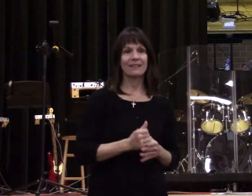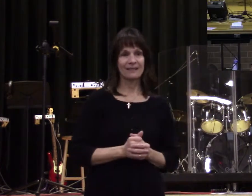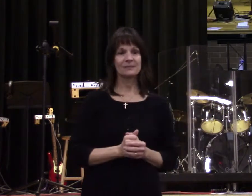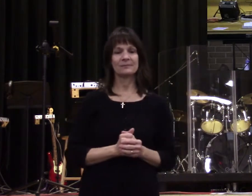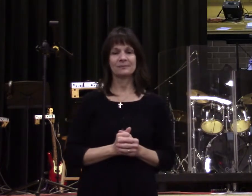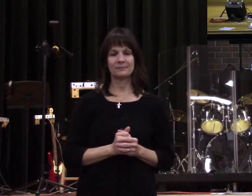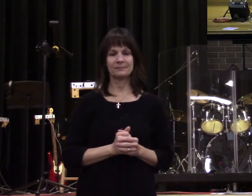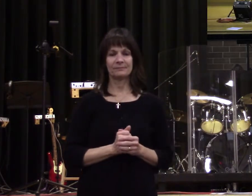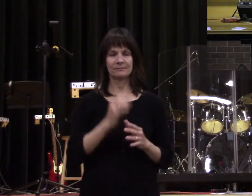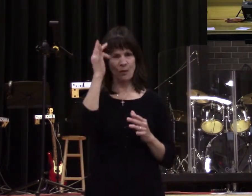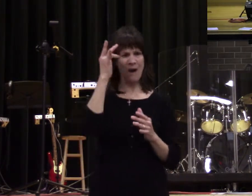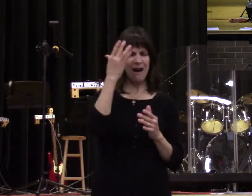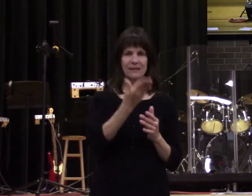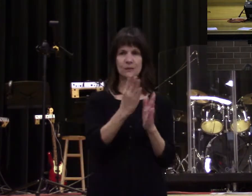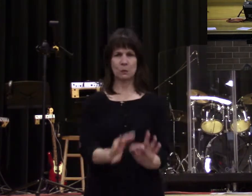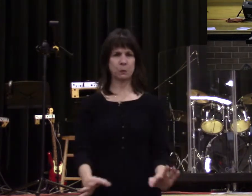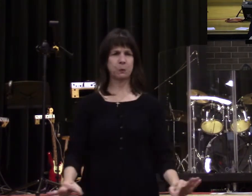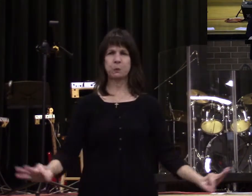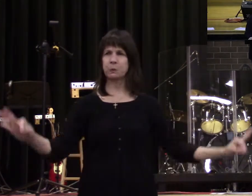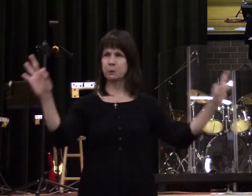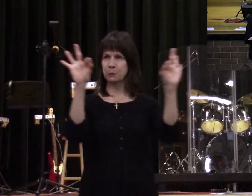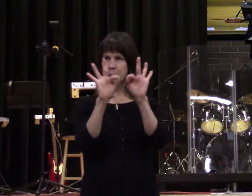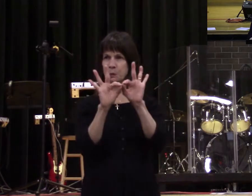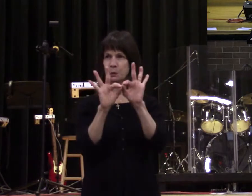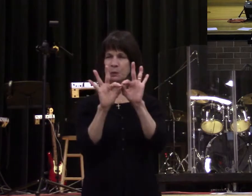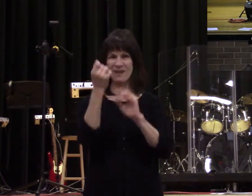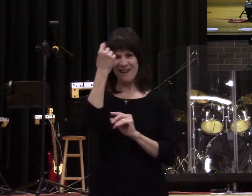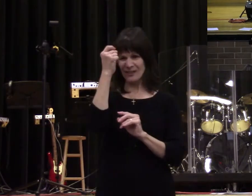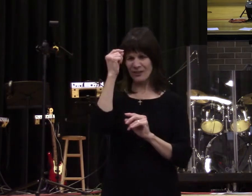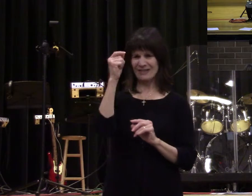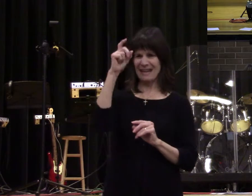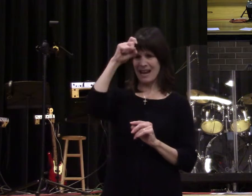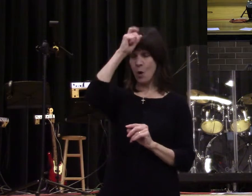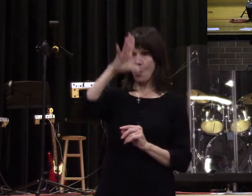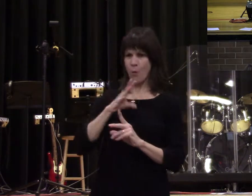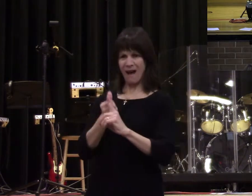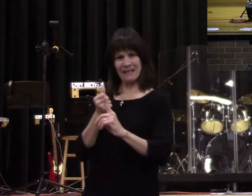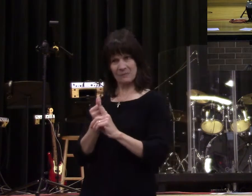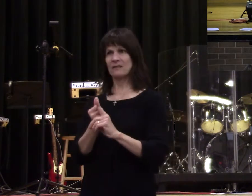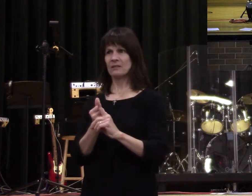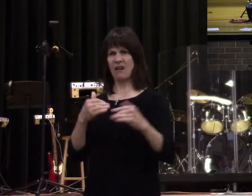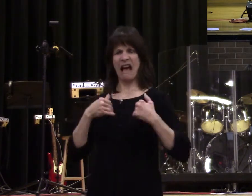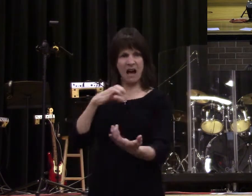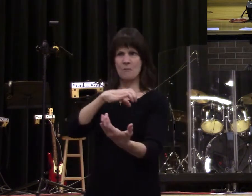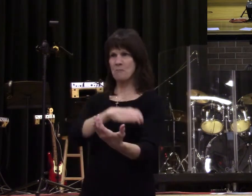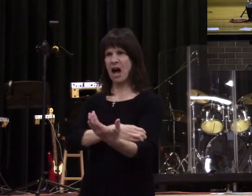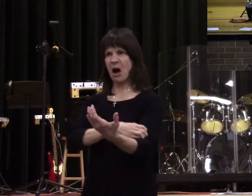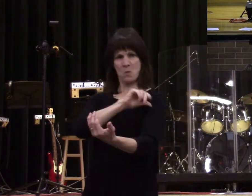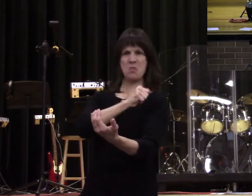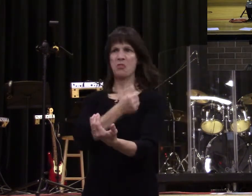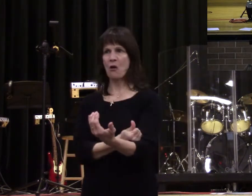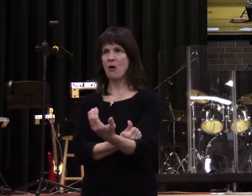Hallelujah. And bow down and humble themselves. Do you know, this is something very powerful.